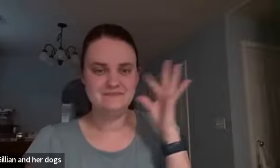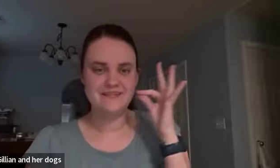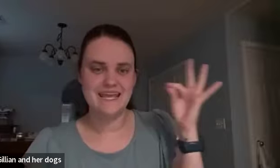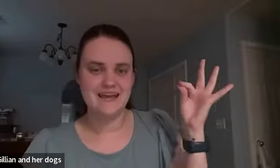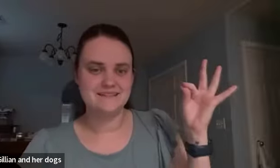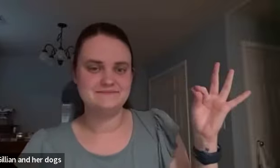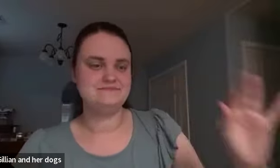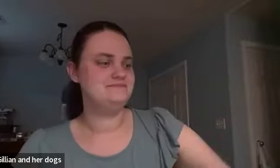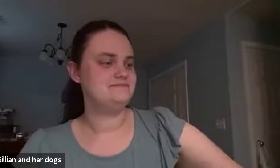Cat.